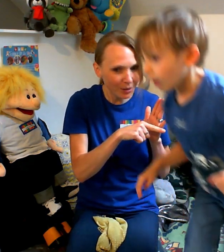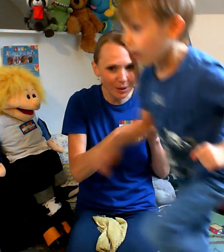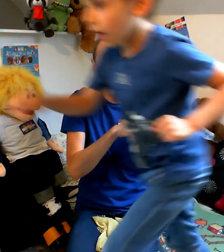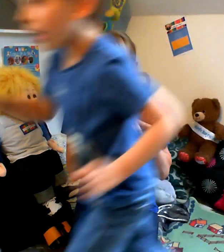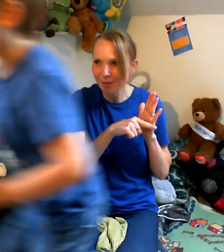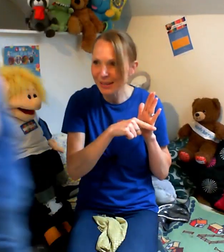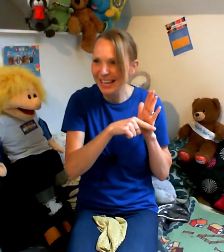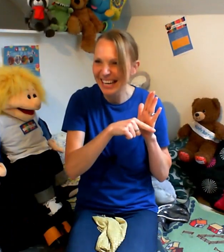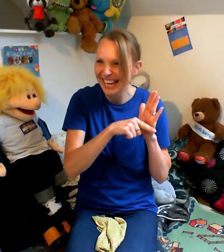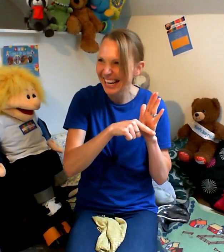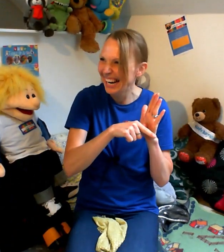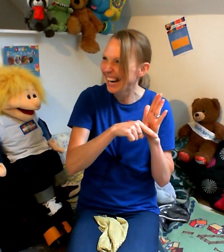quick.